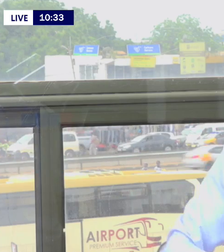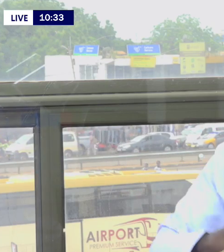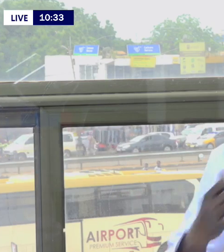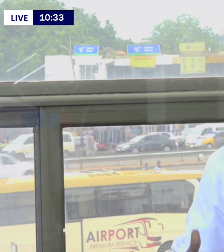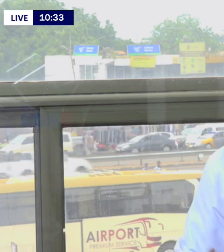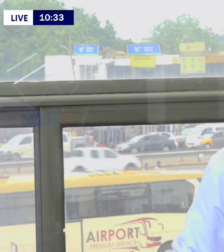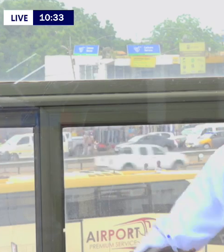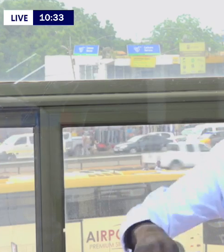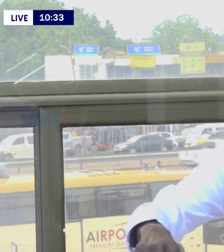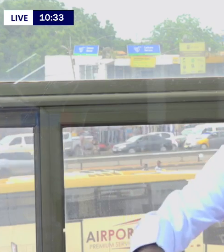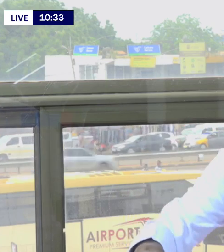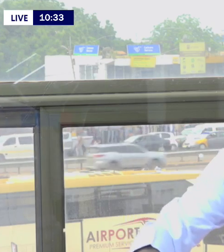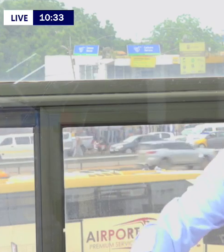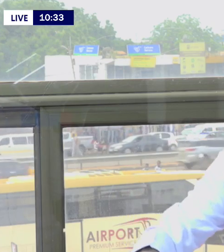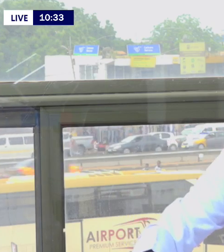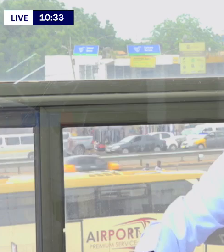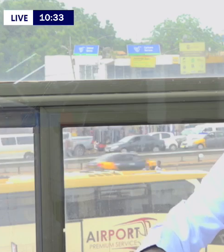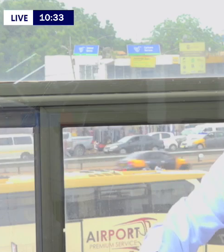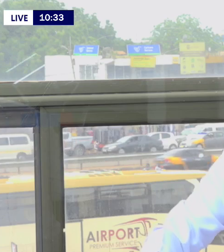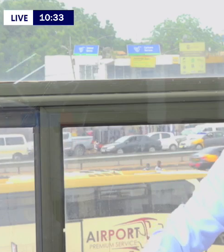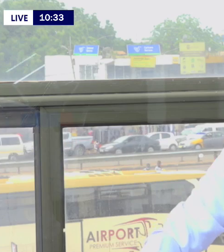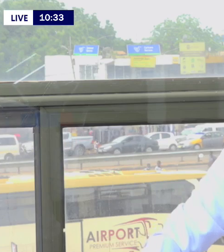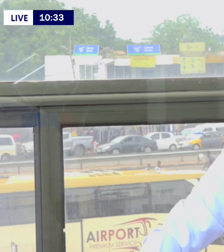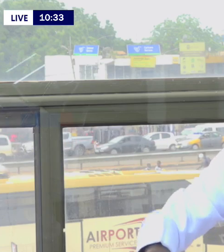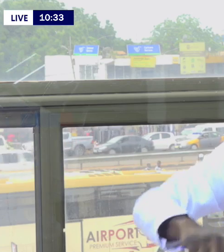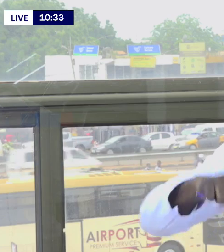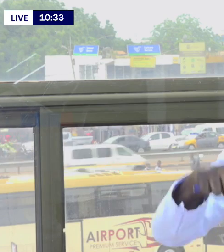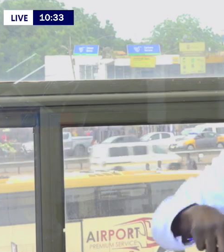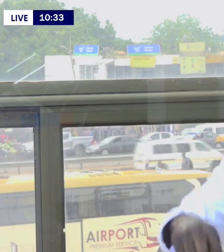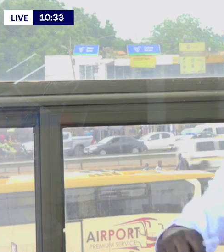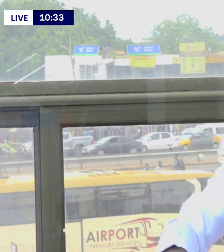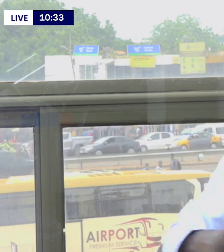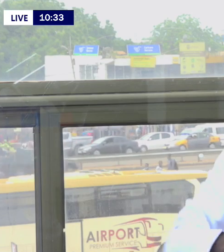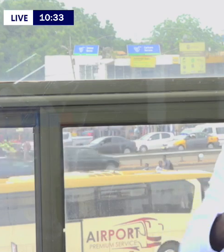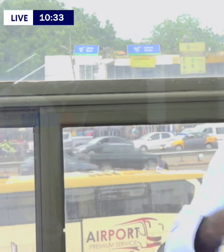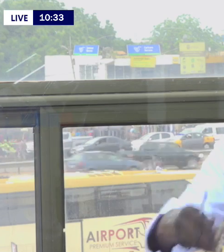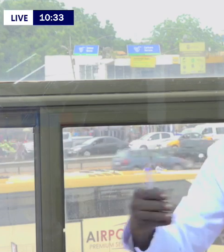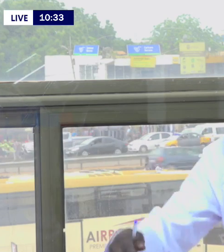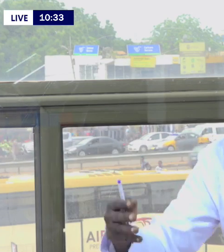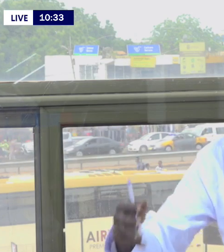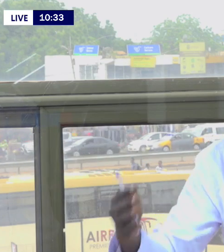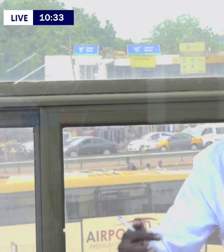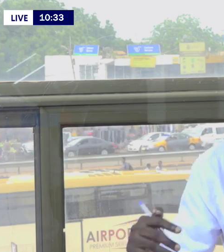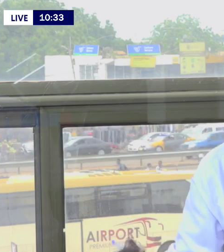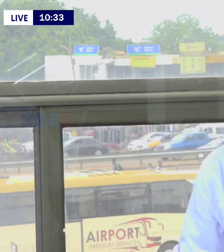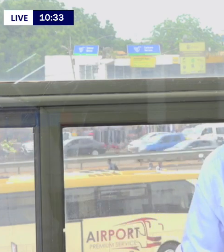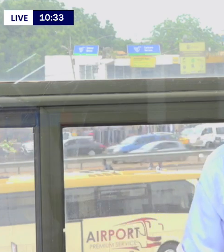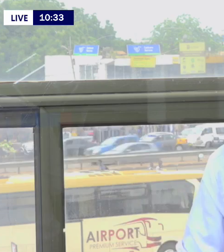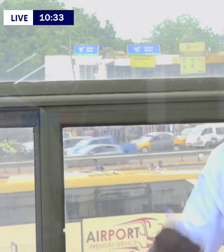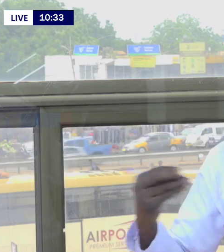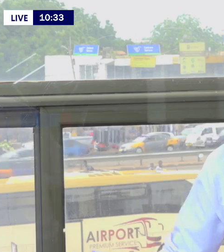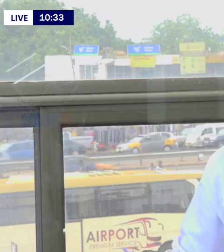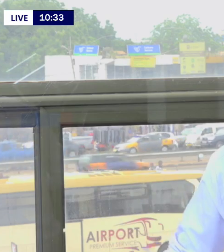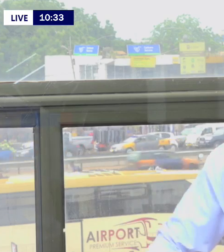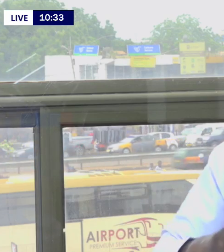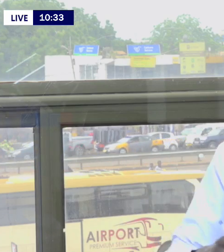no enye kama voter register na ankasa ankasa no algorithm na e manage database no